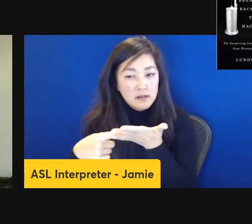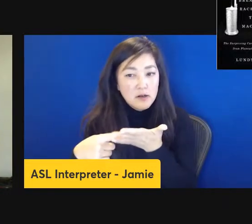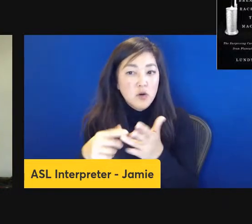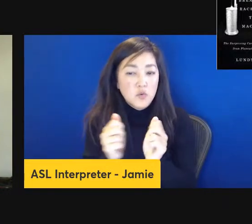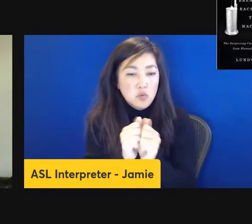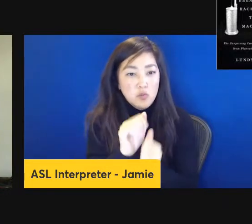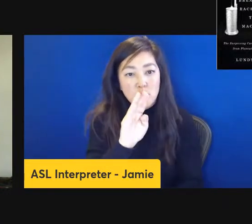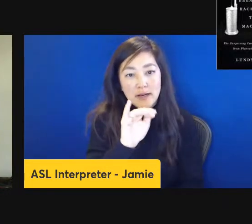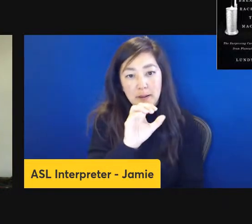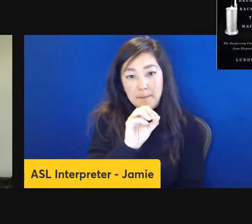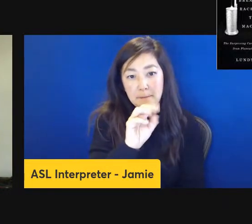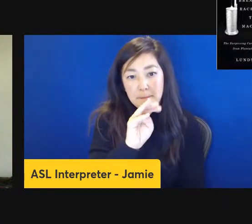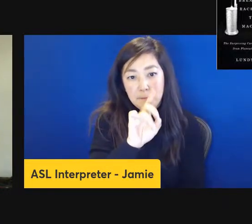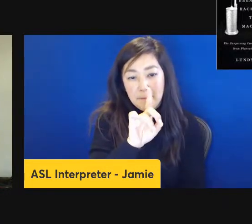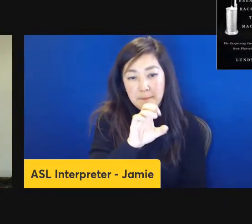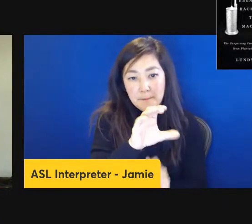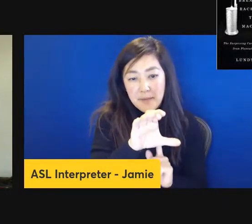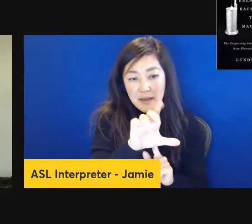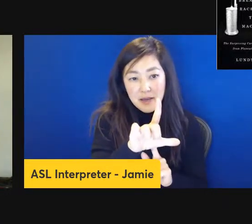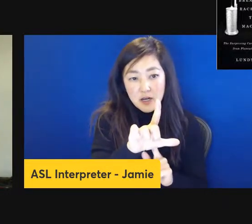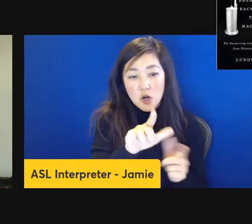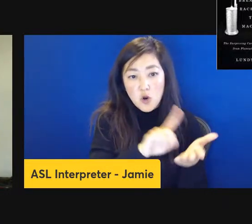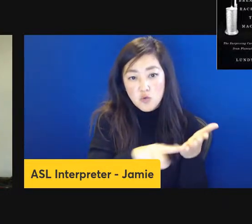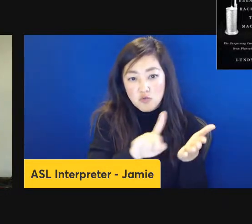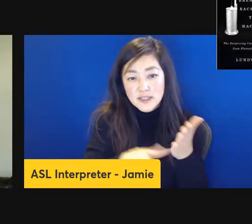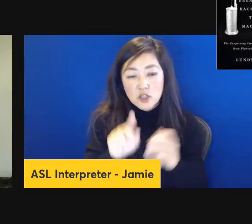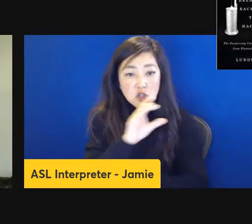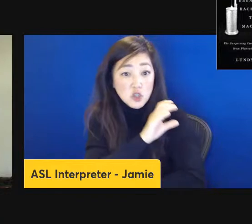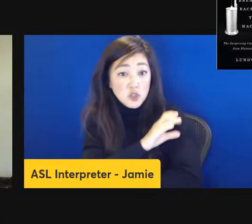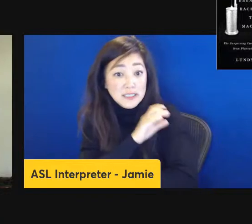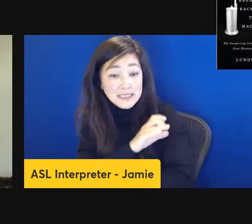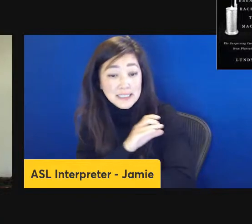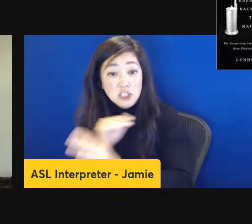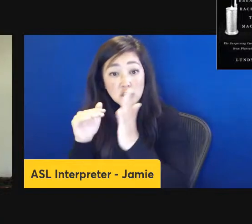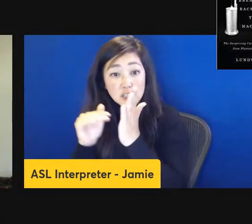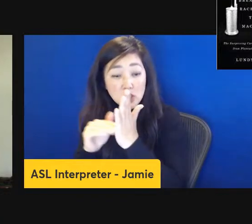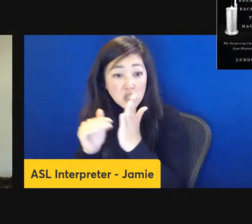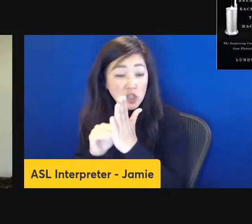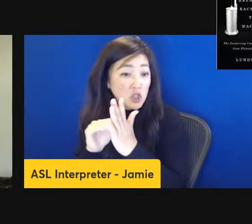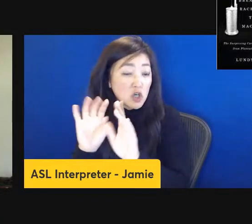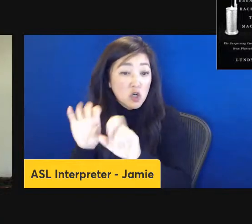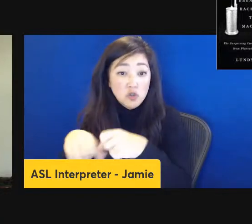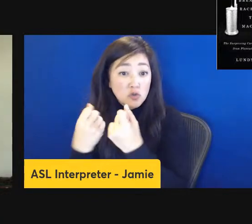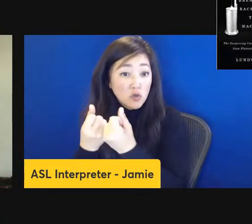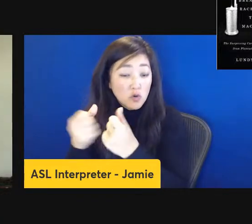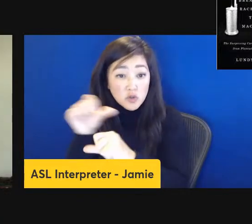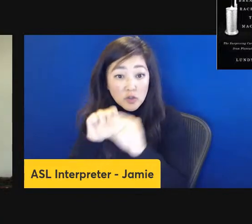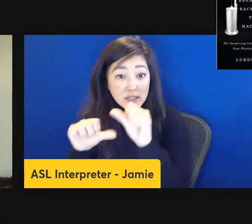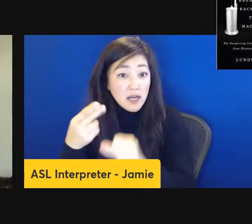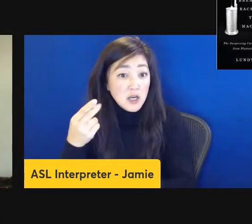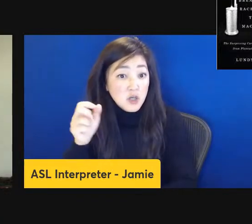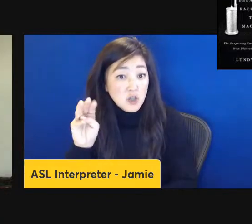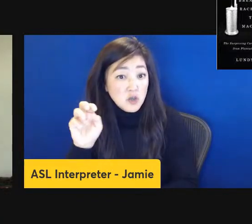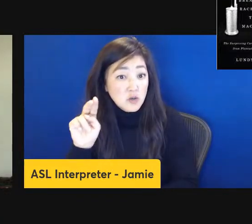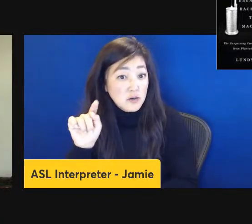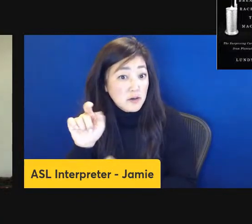biomedical researchers, clinicians, social scientists, humanities,